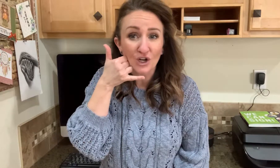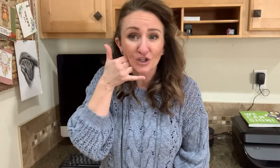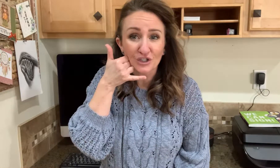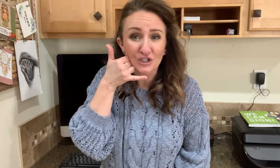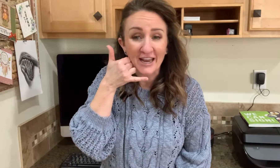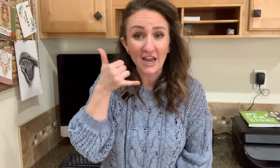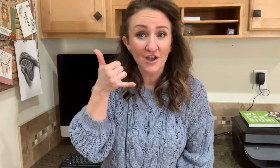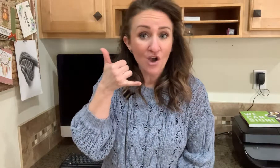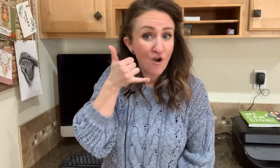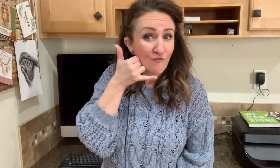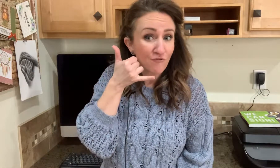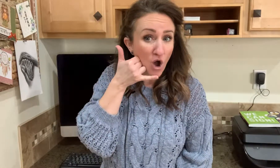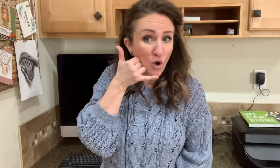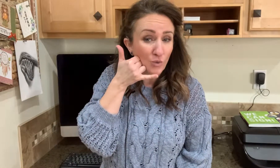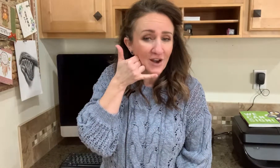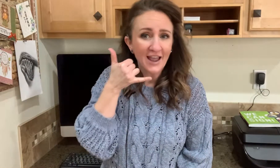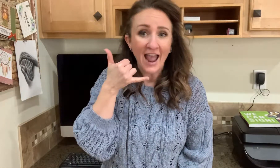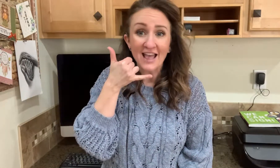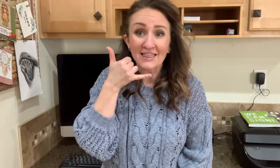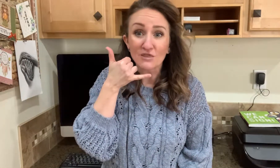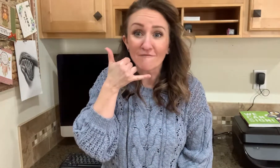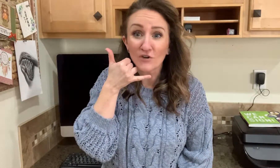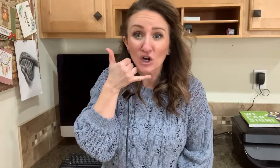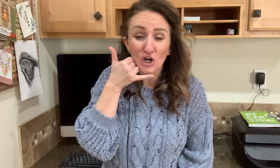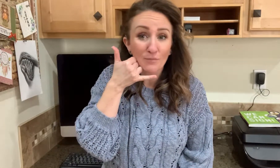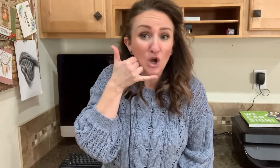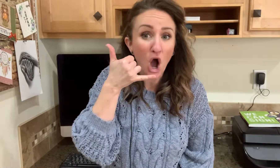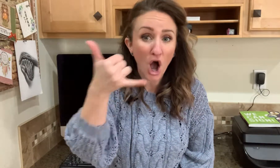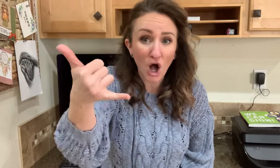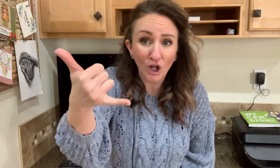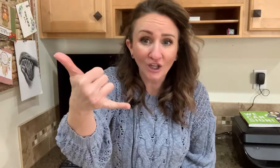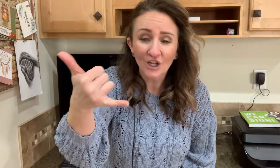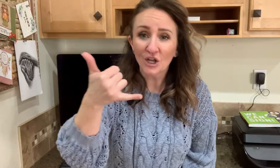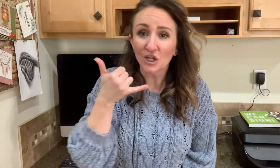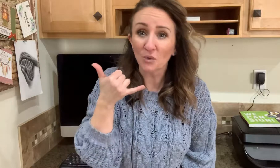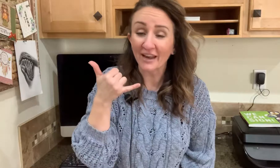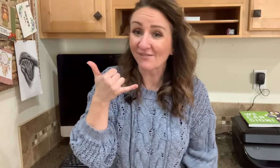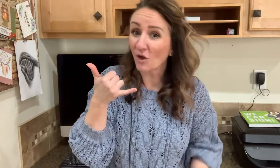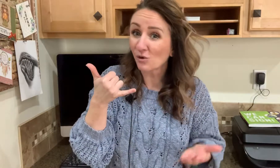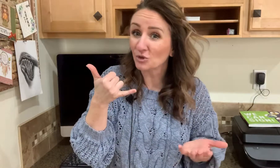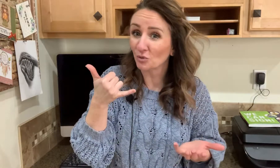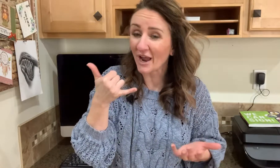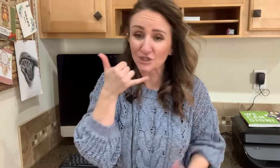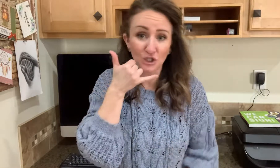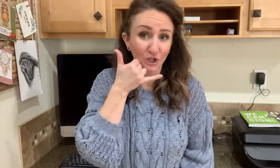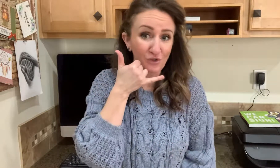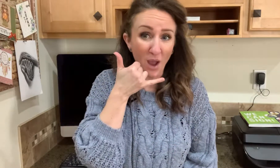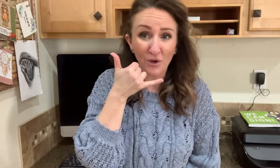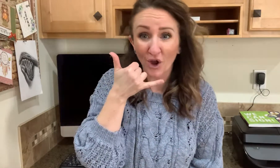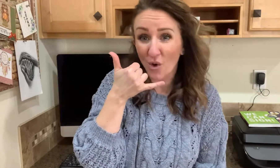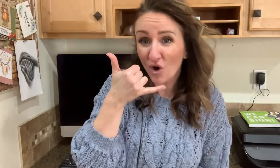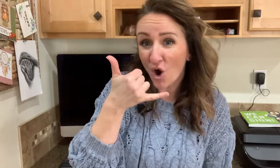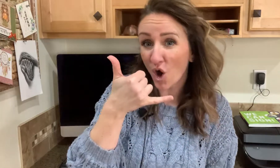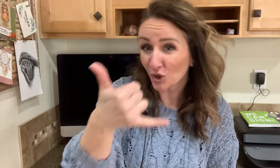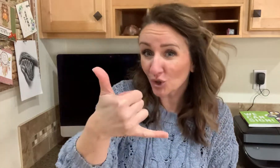your cheek, phone. And then the verb call, it's also directional. So I would go call